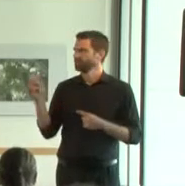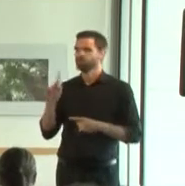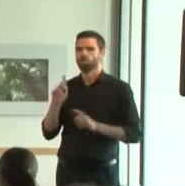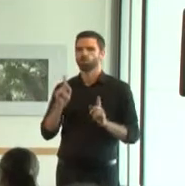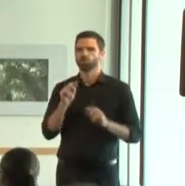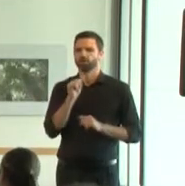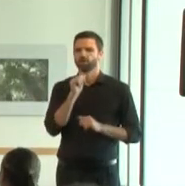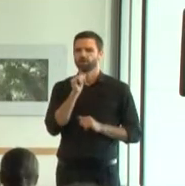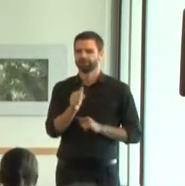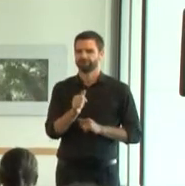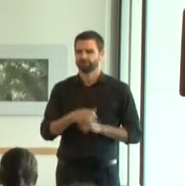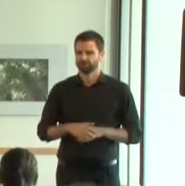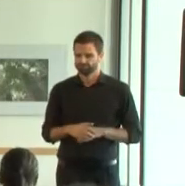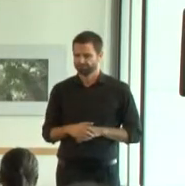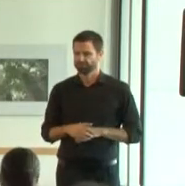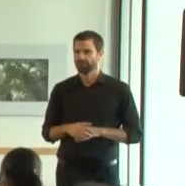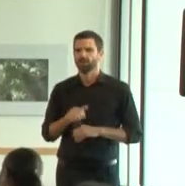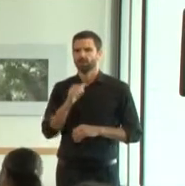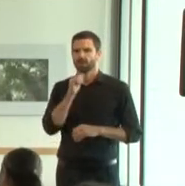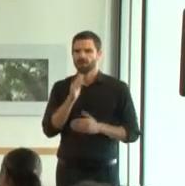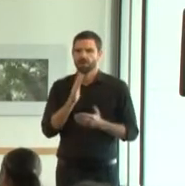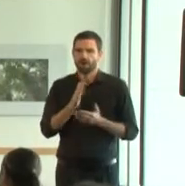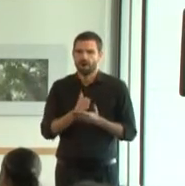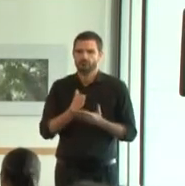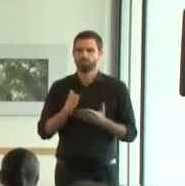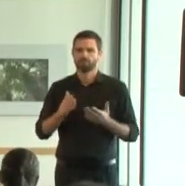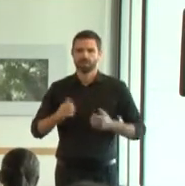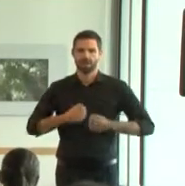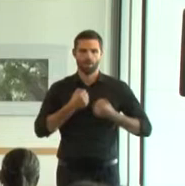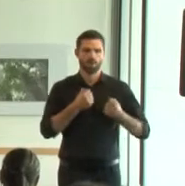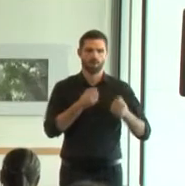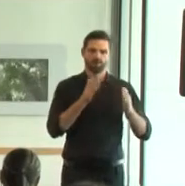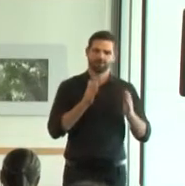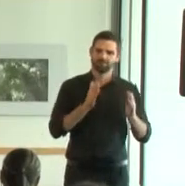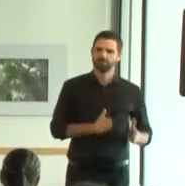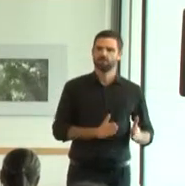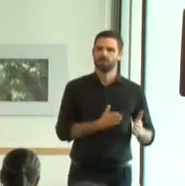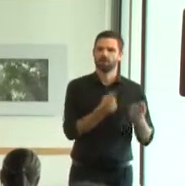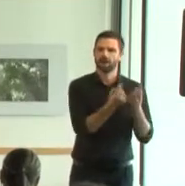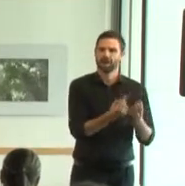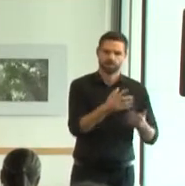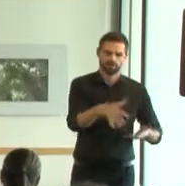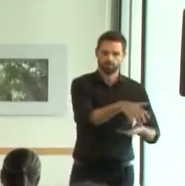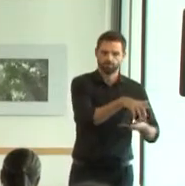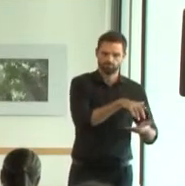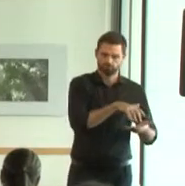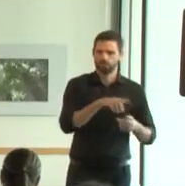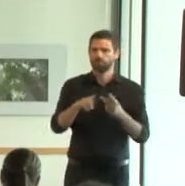What if we physically preserve our archives or our collections, or we digitally preserve them and make them digitally accessible?